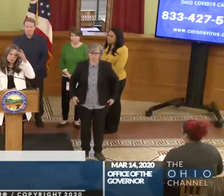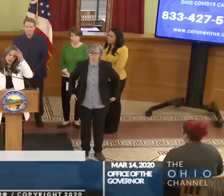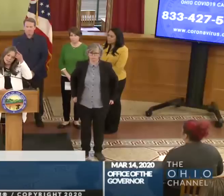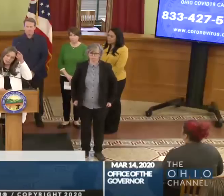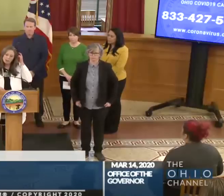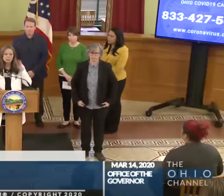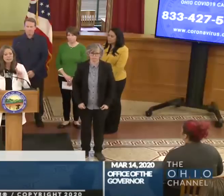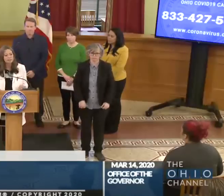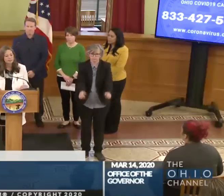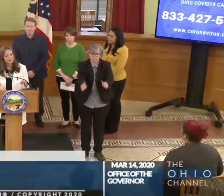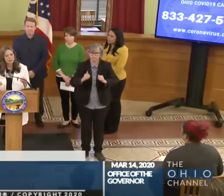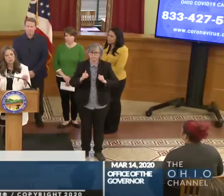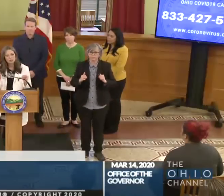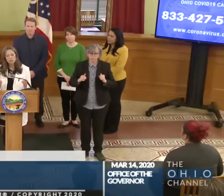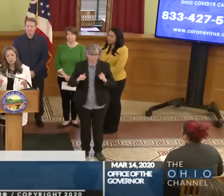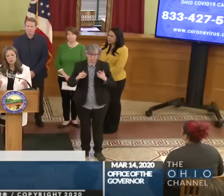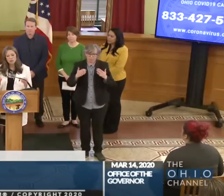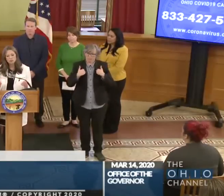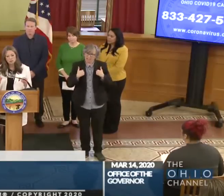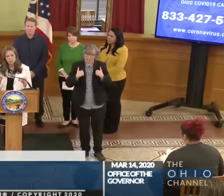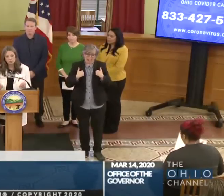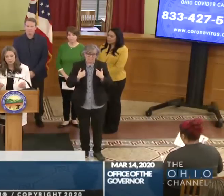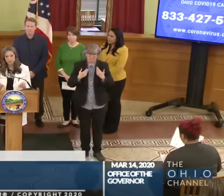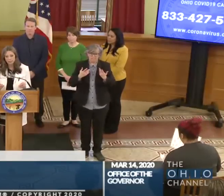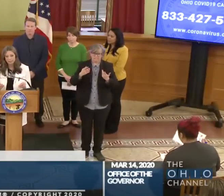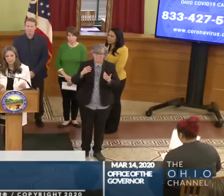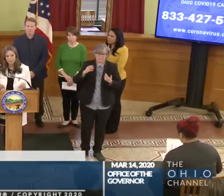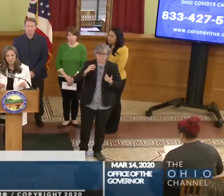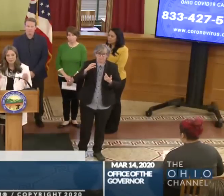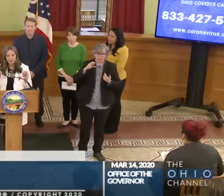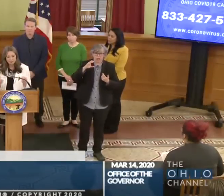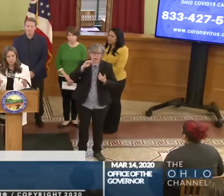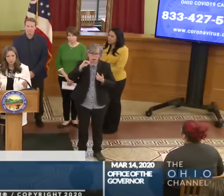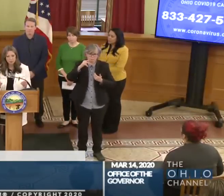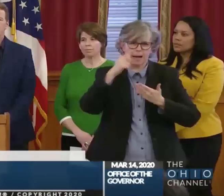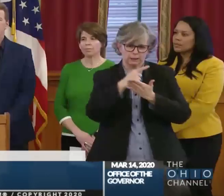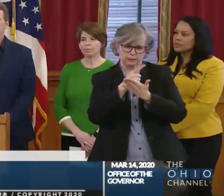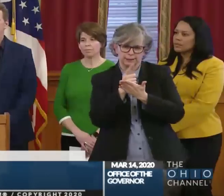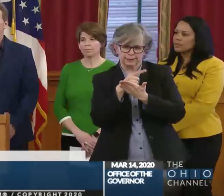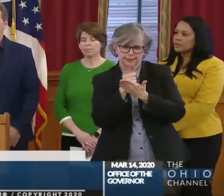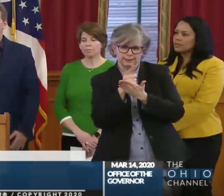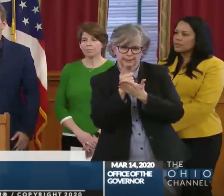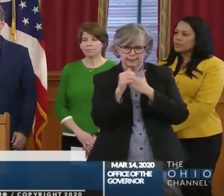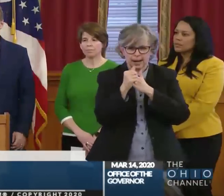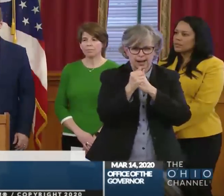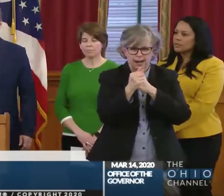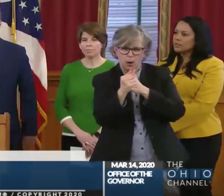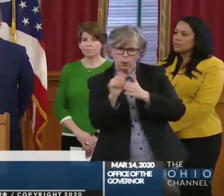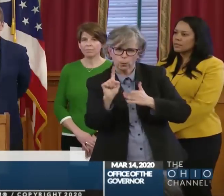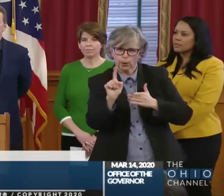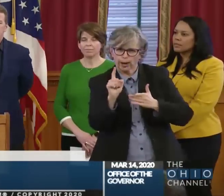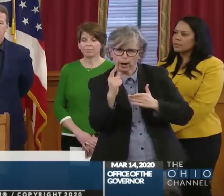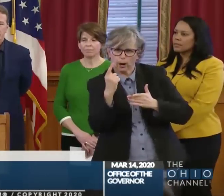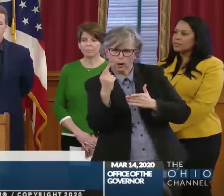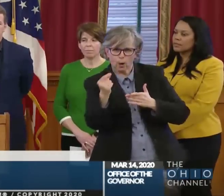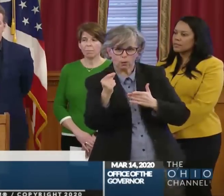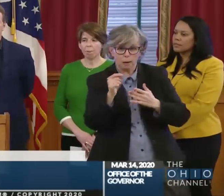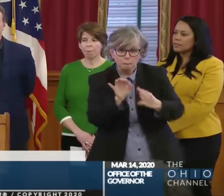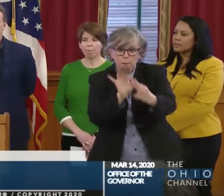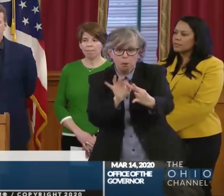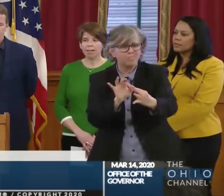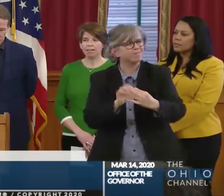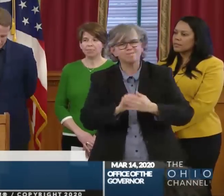We do have a compass. We know what we do is perfectly imperfect. And I know it is so hard at a time like this with a